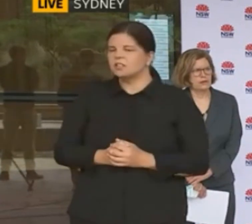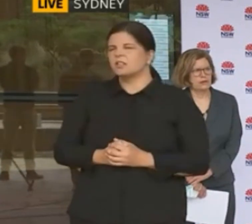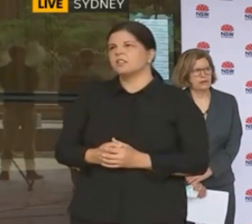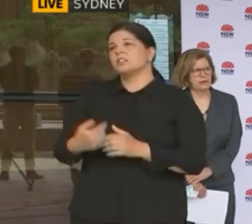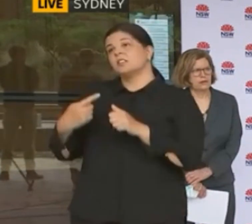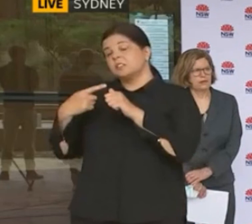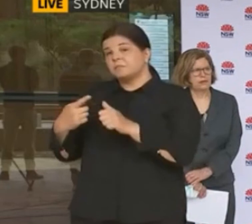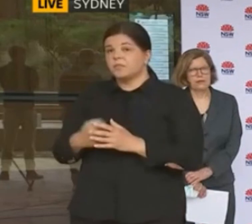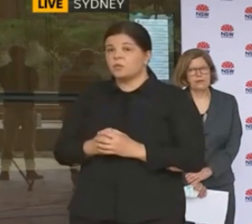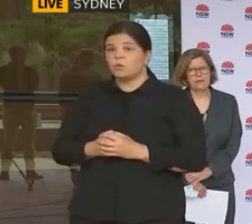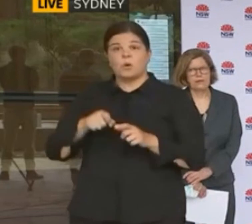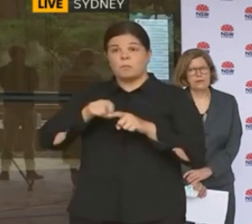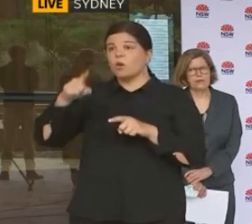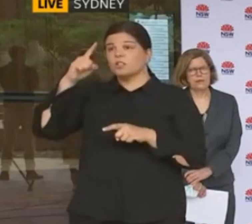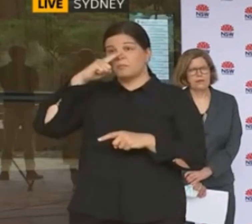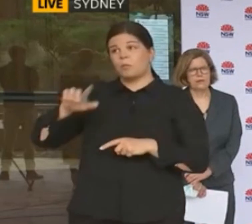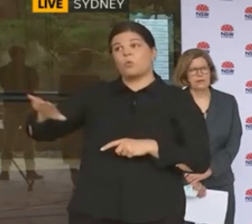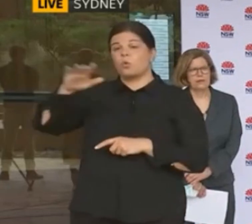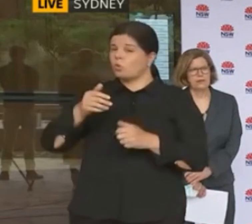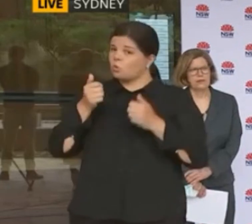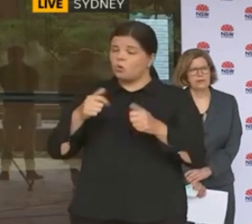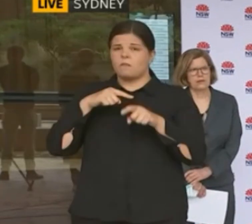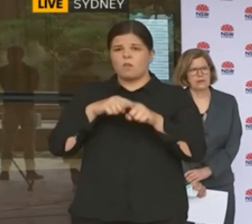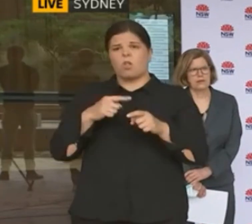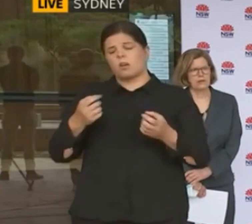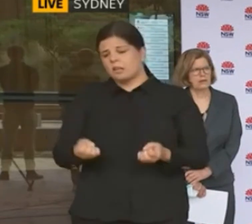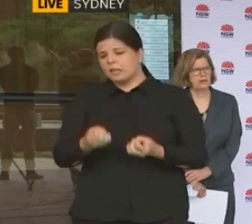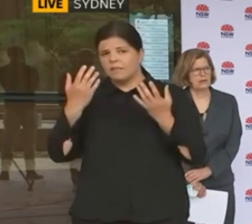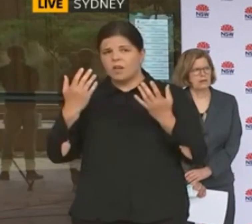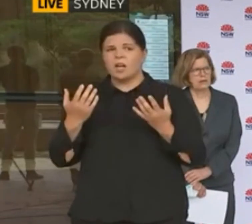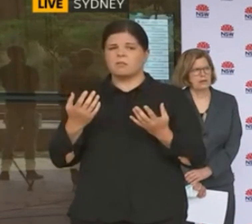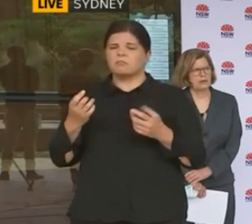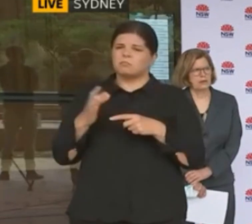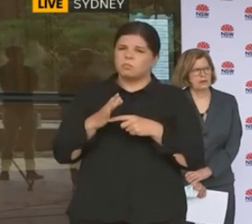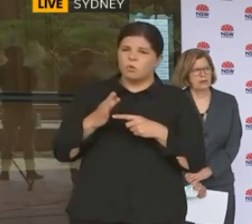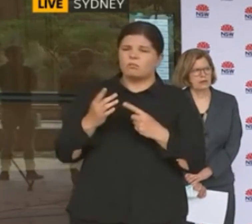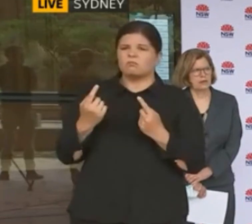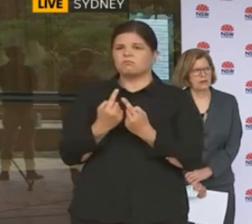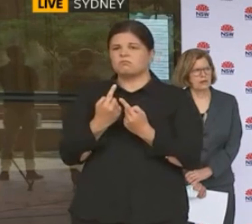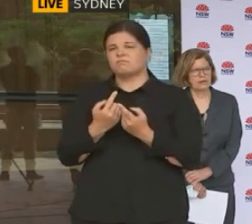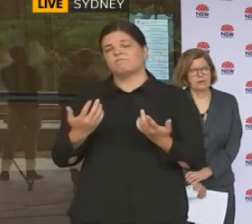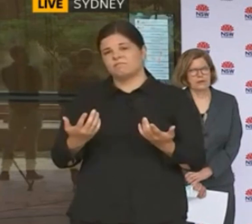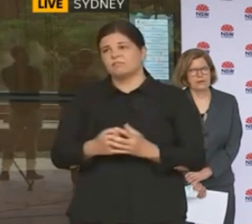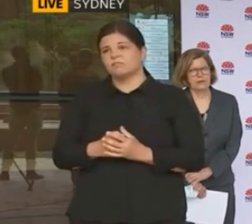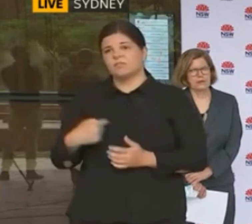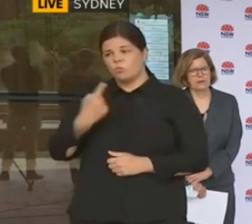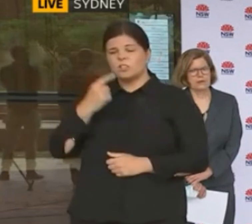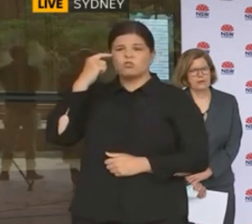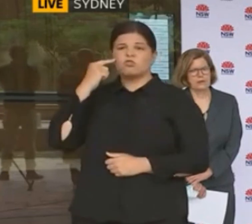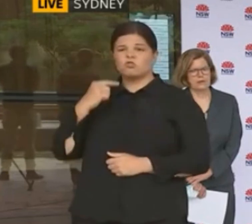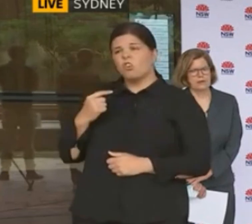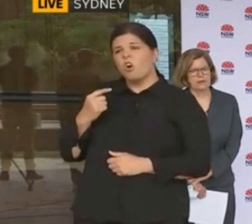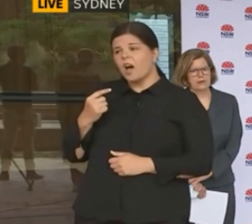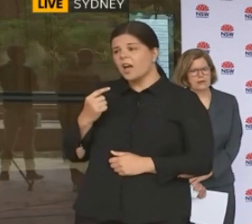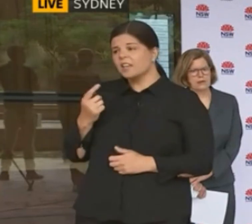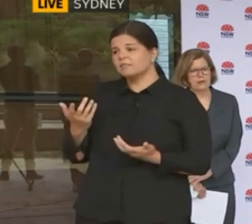by and large has made great sacrifices over a considerable period of time, and as the Premier said, that's the type of behaviour that we're trying to discourage. We don't